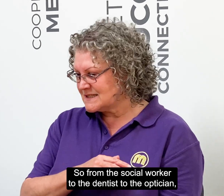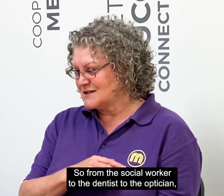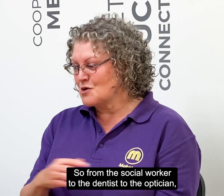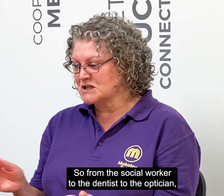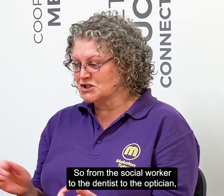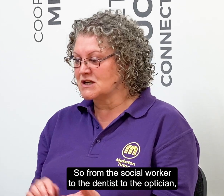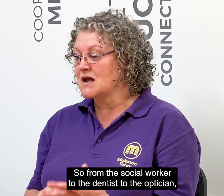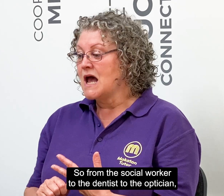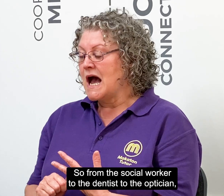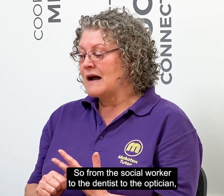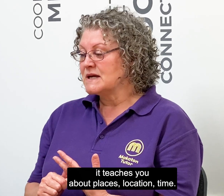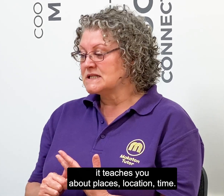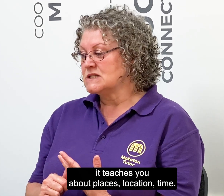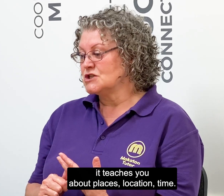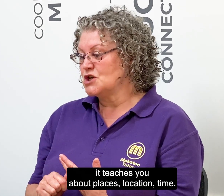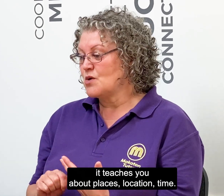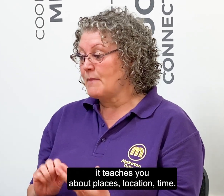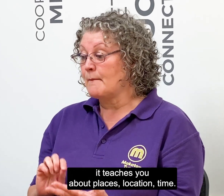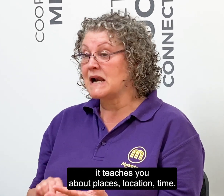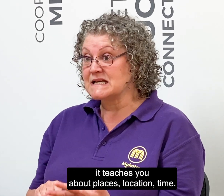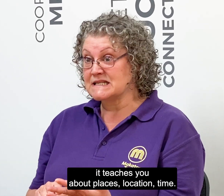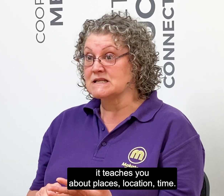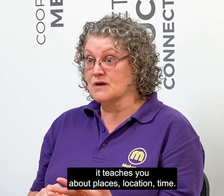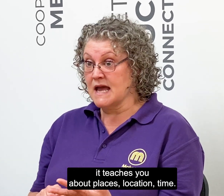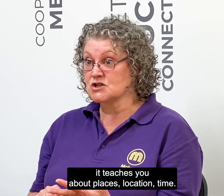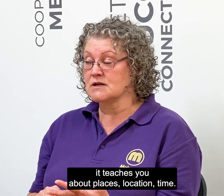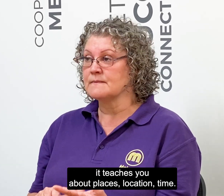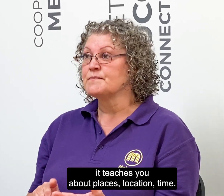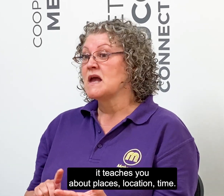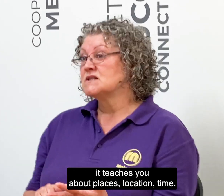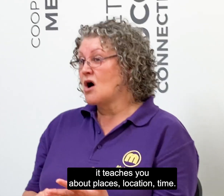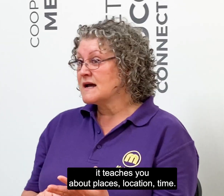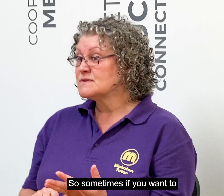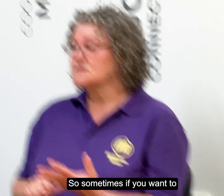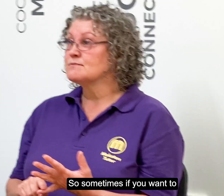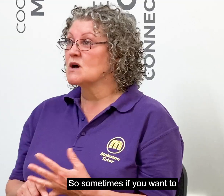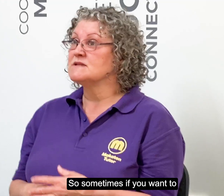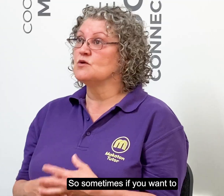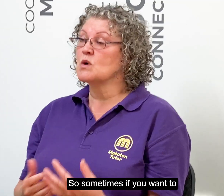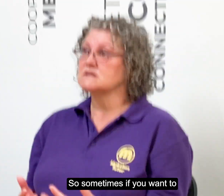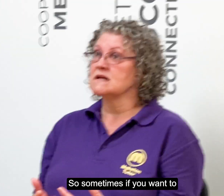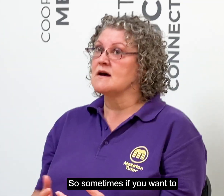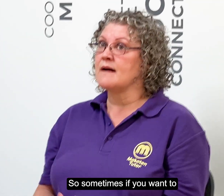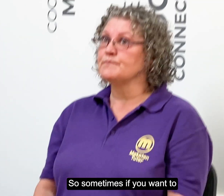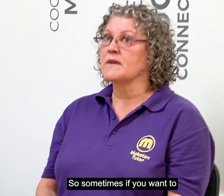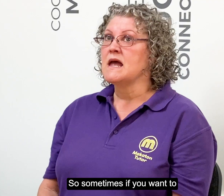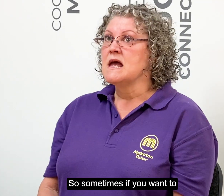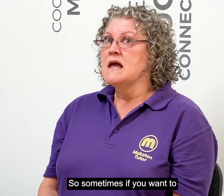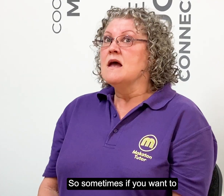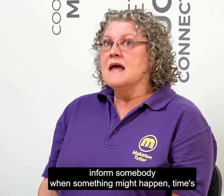to the optician. It teaches you about places, location, time. So sometimes if you want to